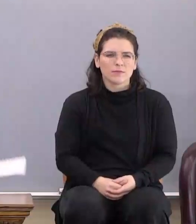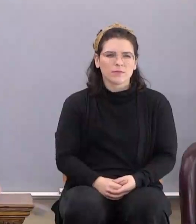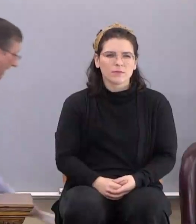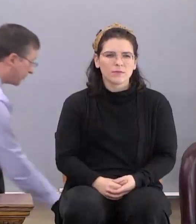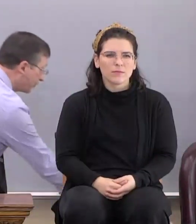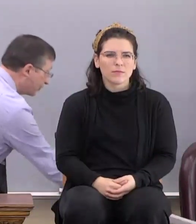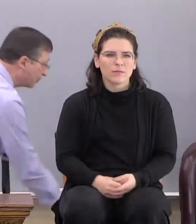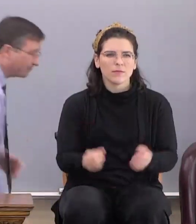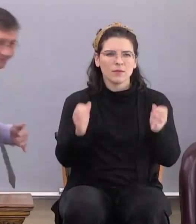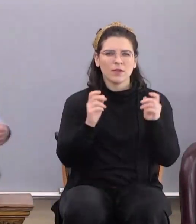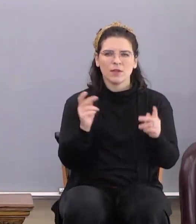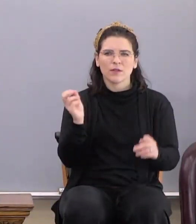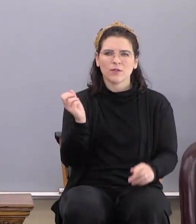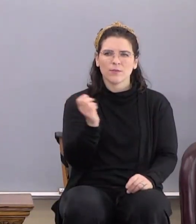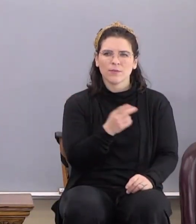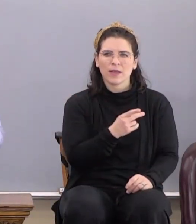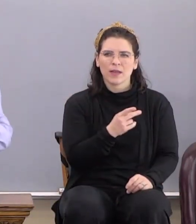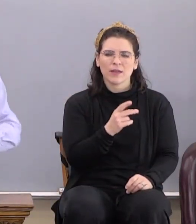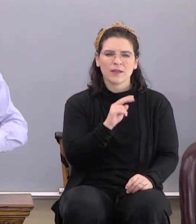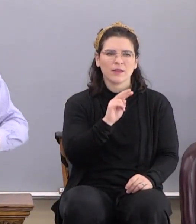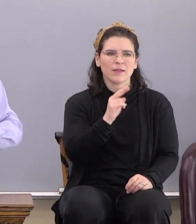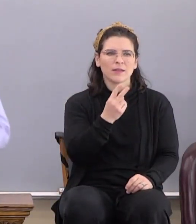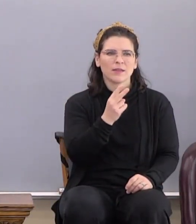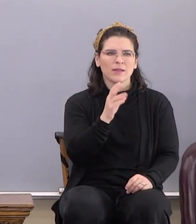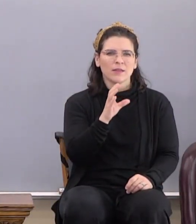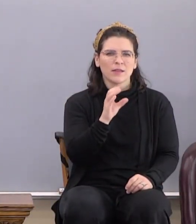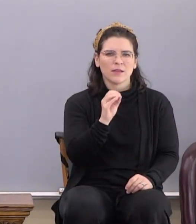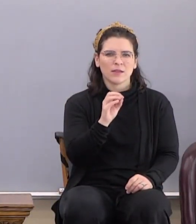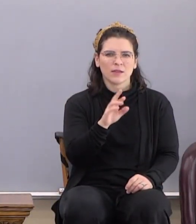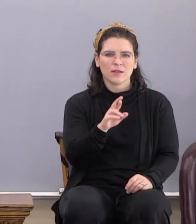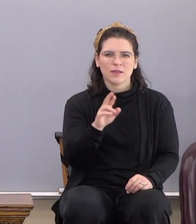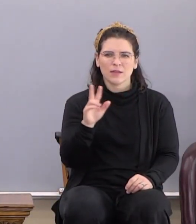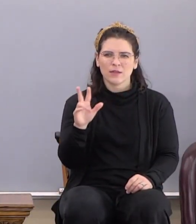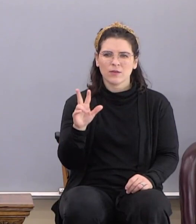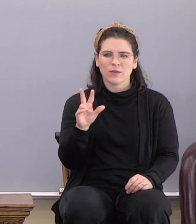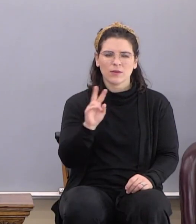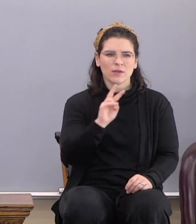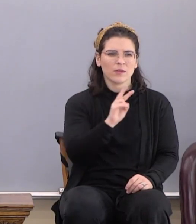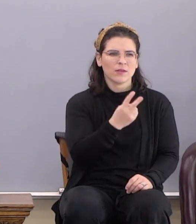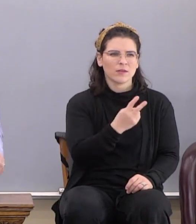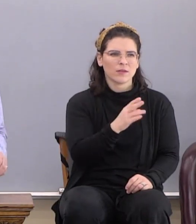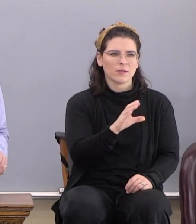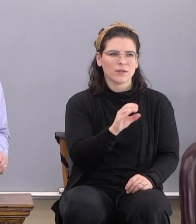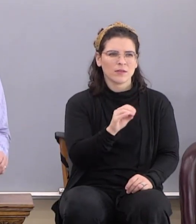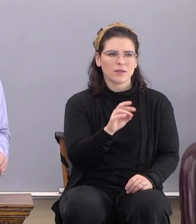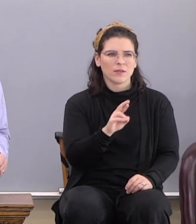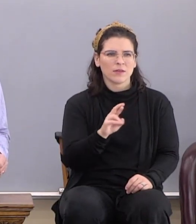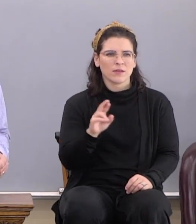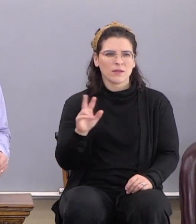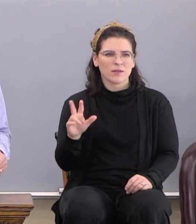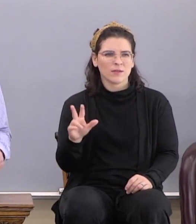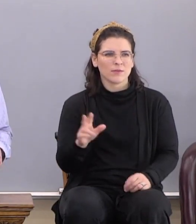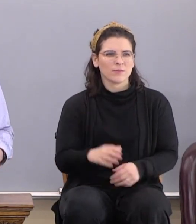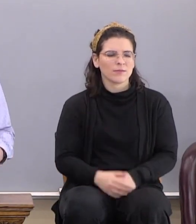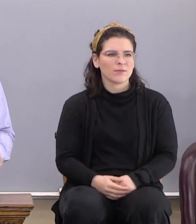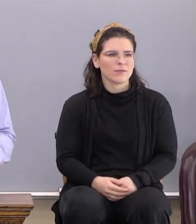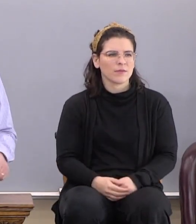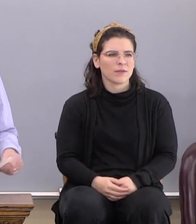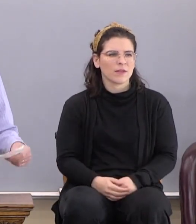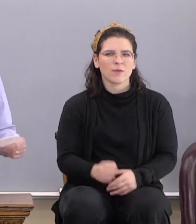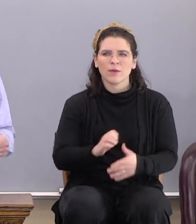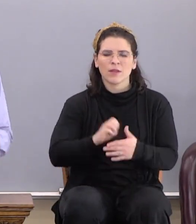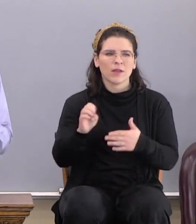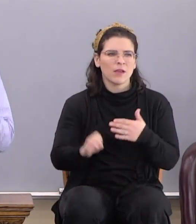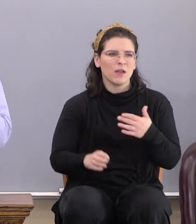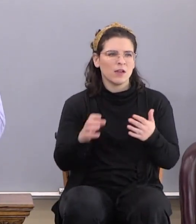Let's turn back to 2 Corinthians chapter 3, where we're at the end of chapter 3, but I am